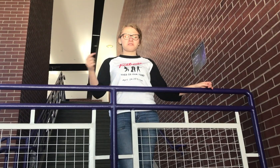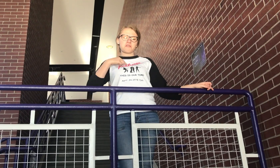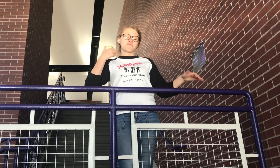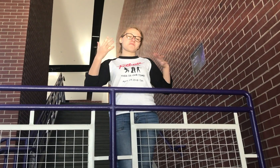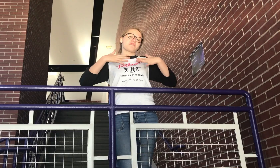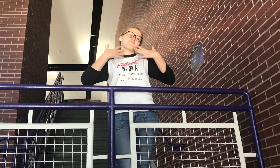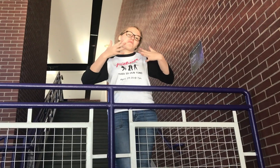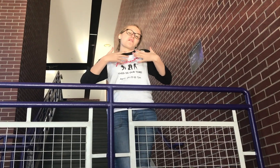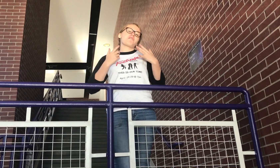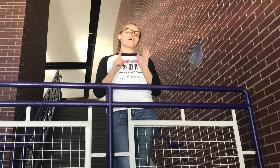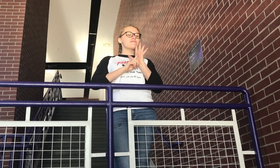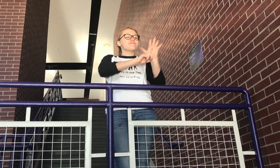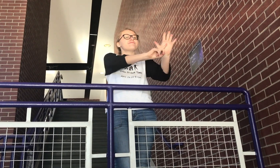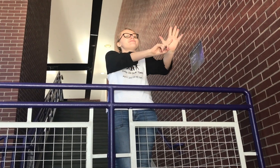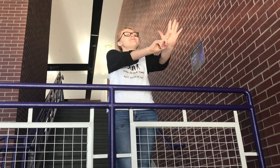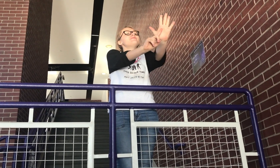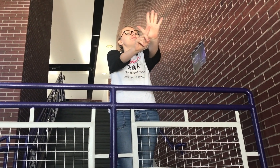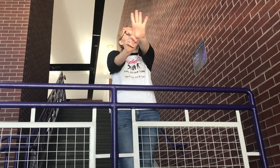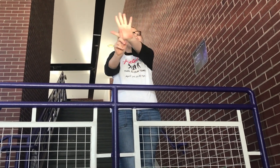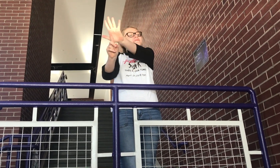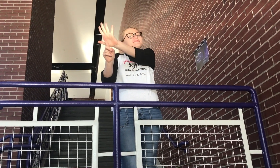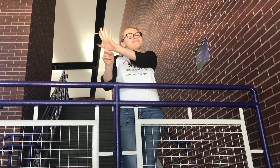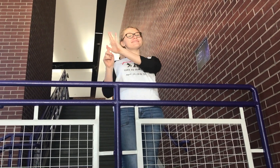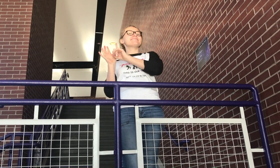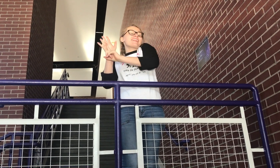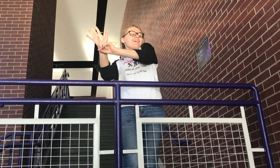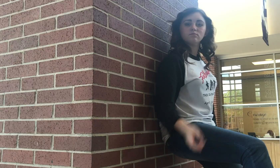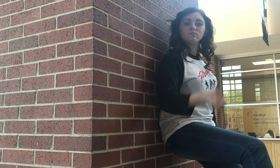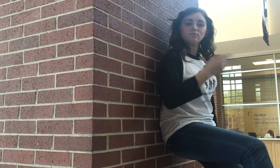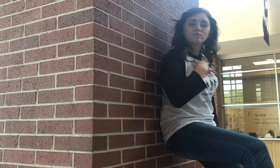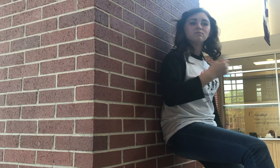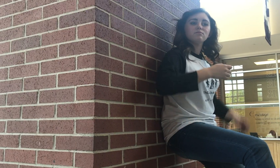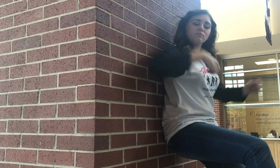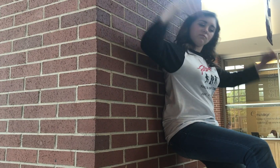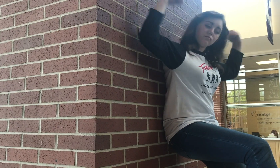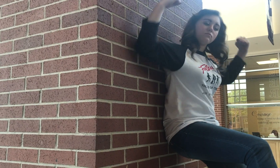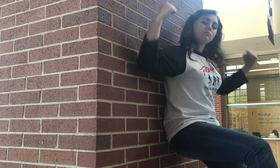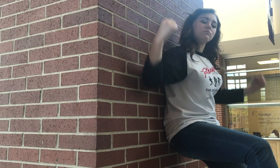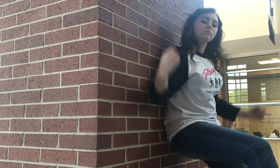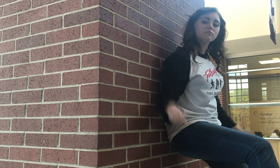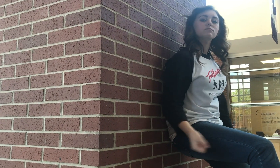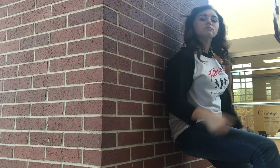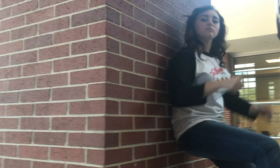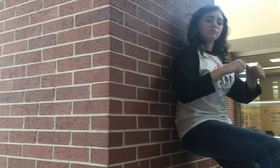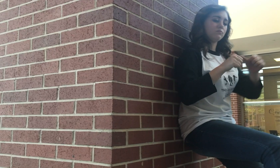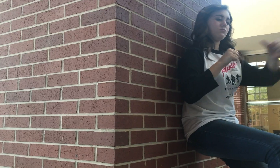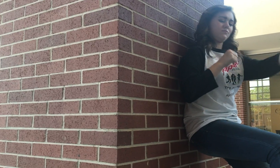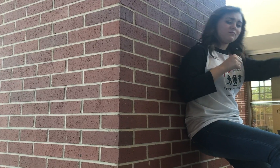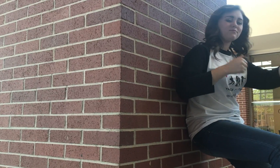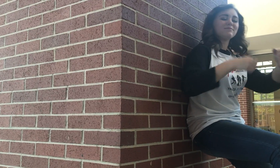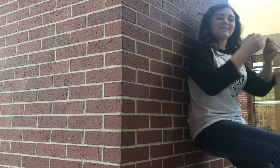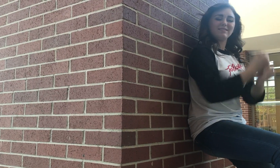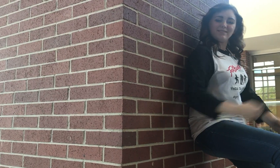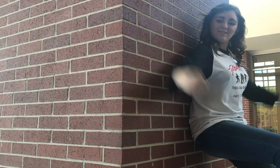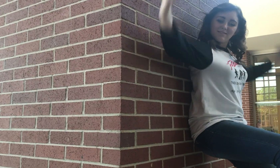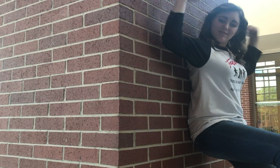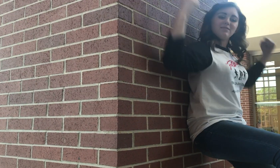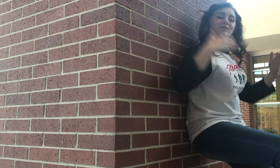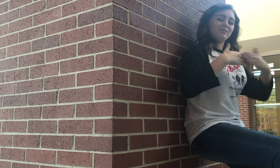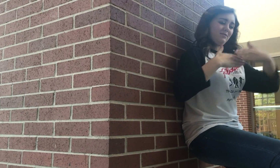alright song My power's turned on Starting right now